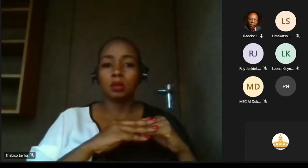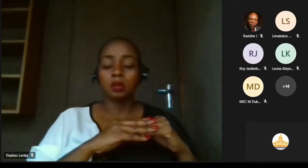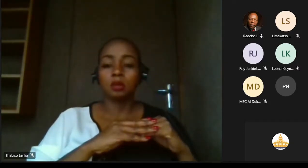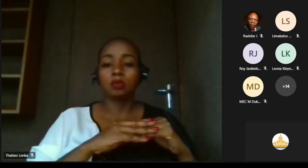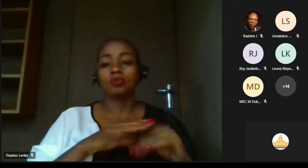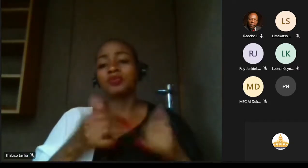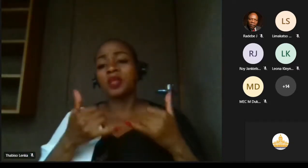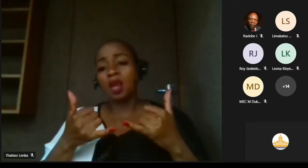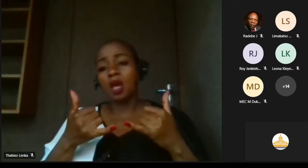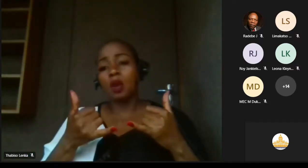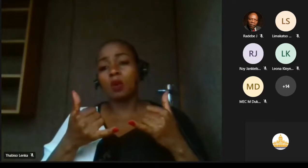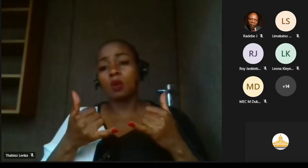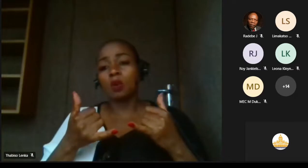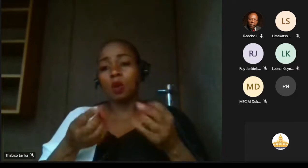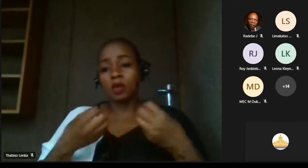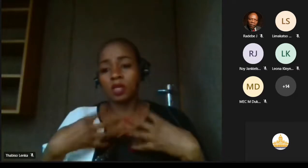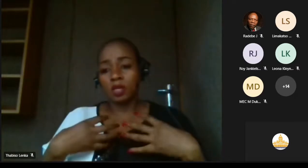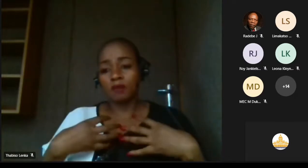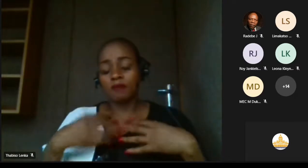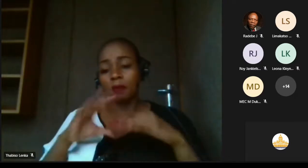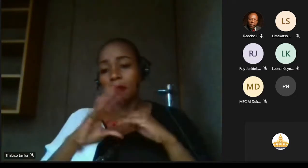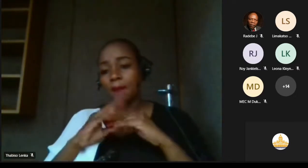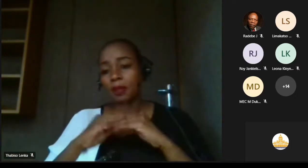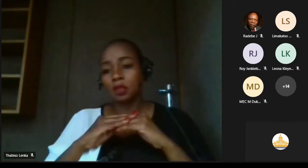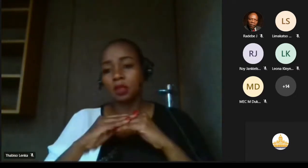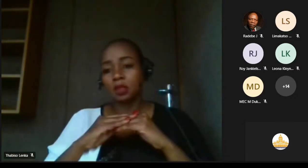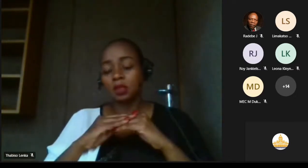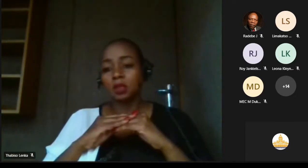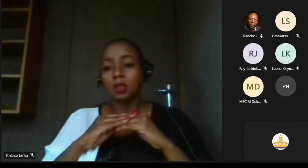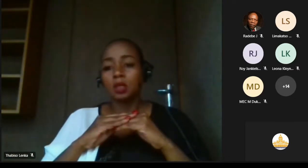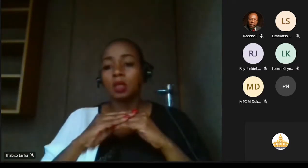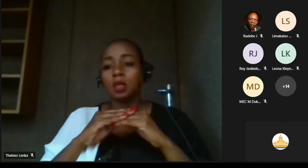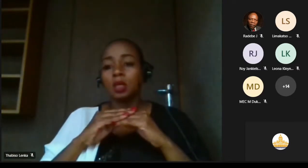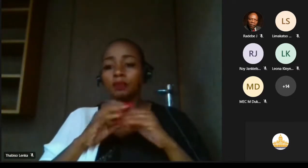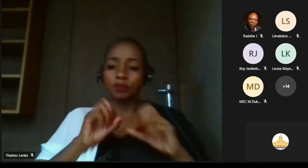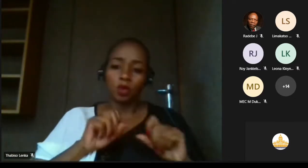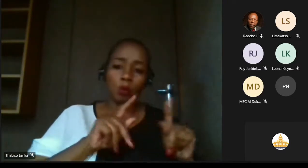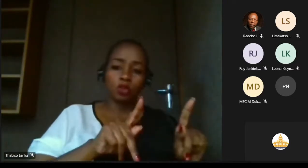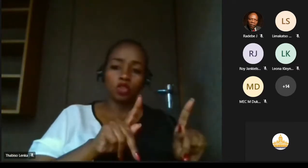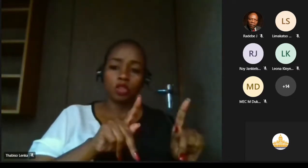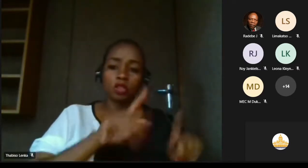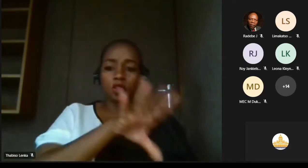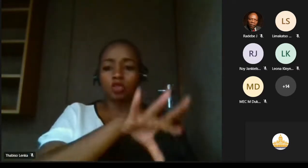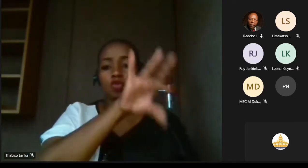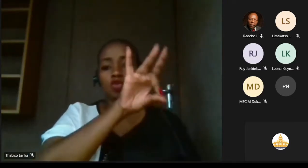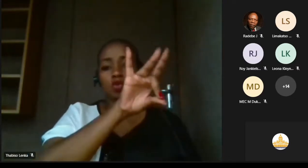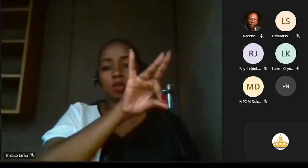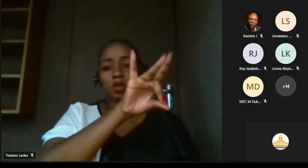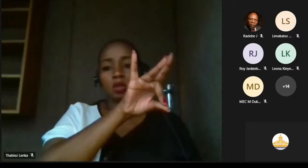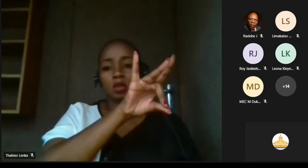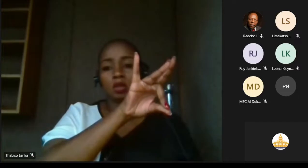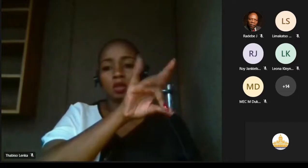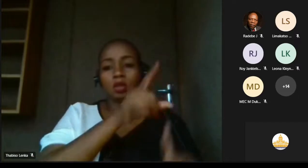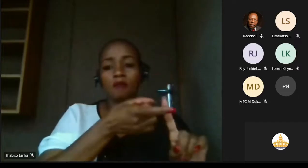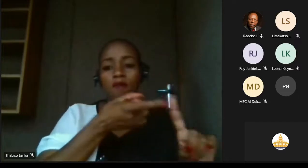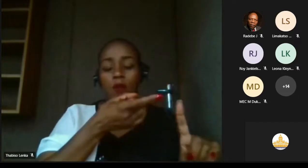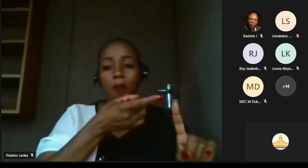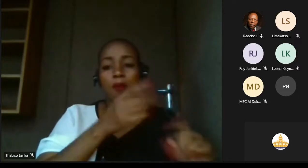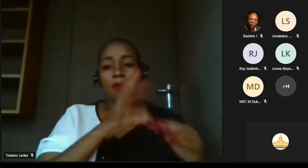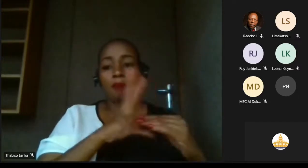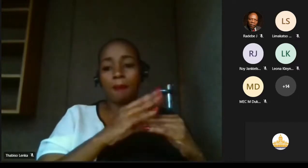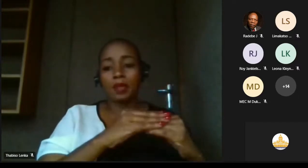I will now afford Honourable Members an opportunity to nominate one of the Honourable Members of this